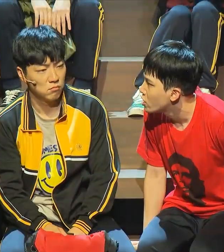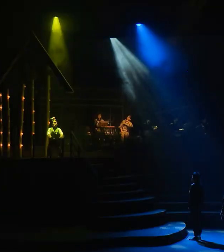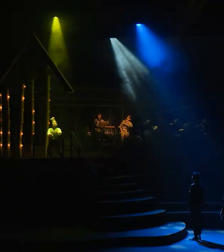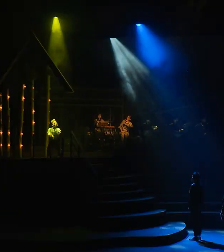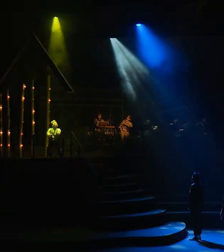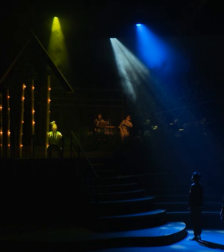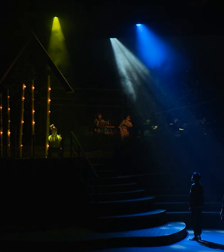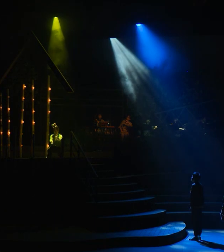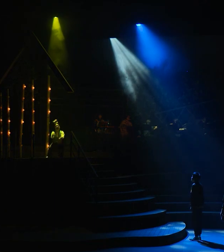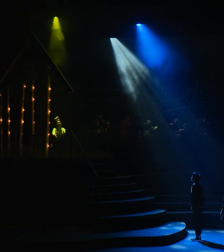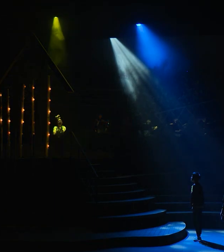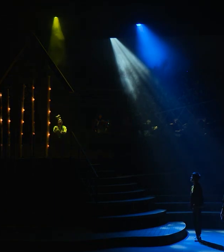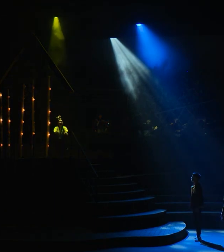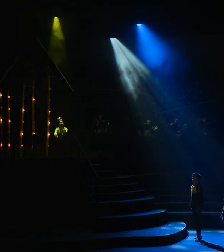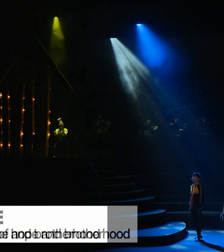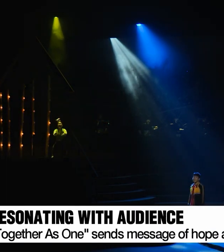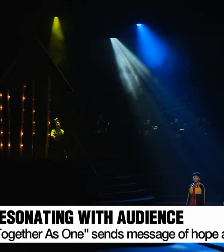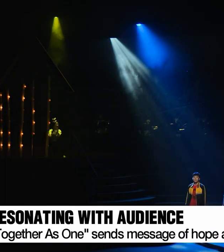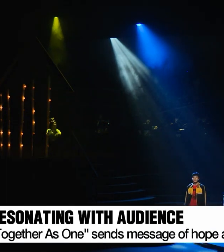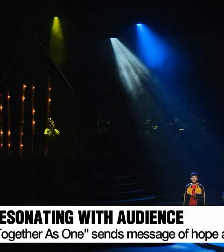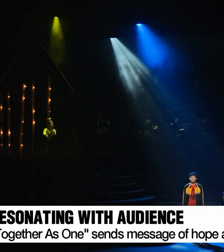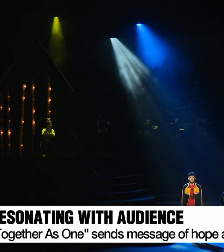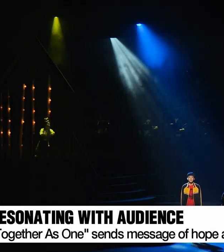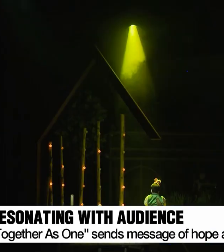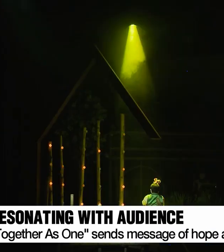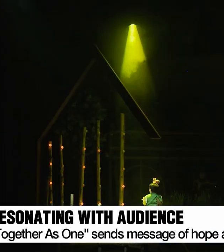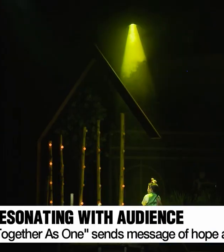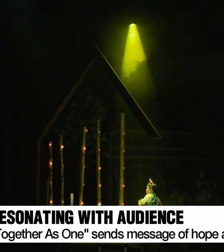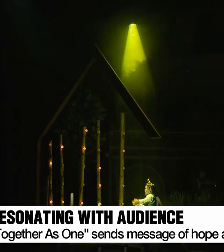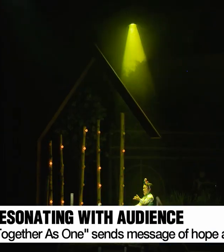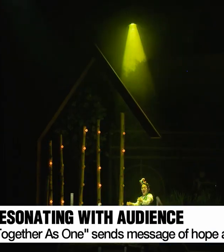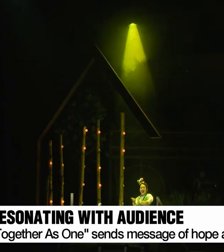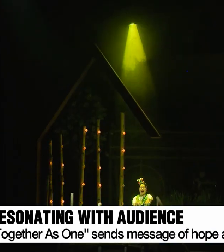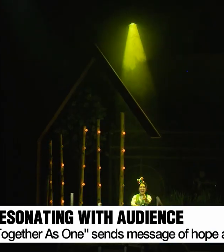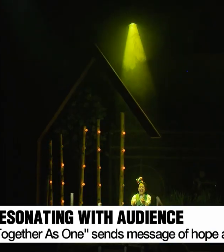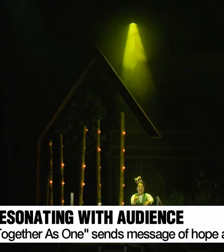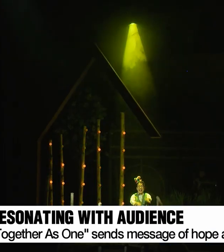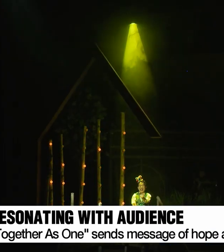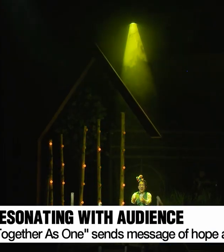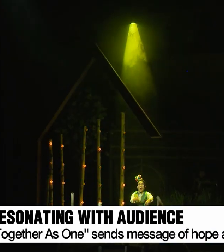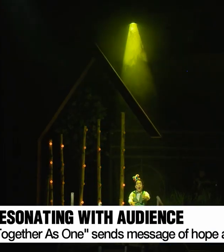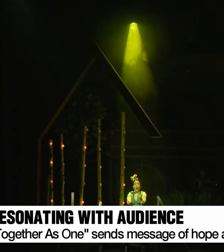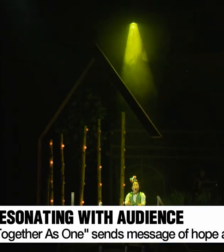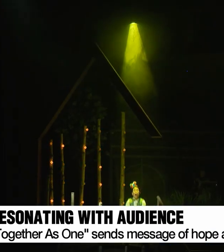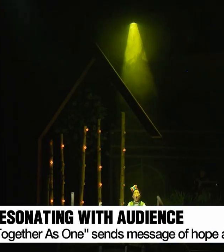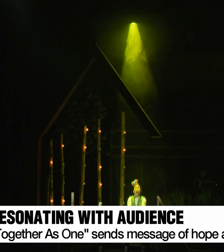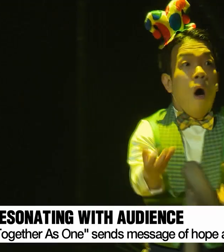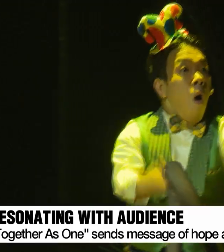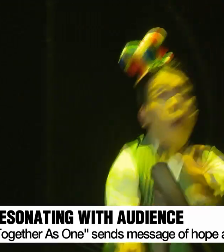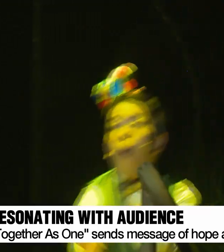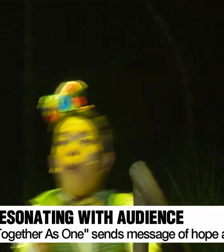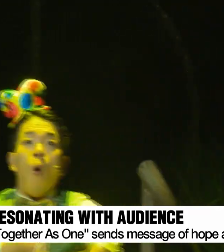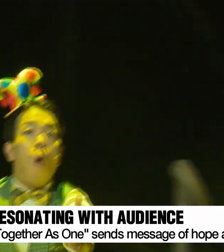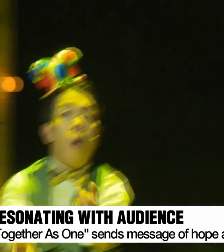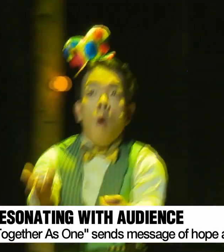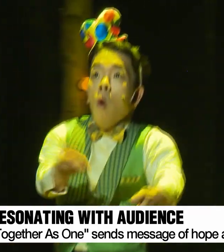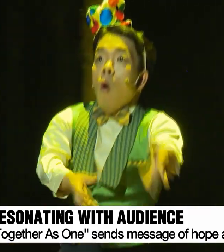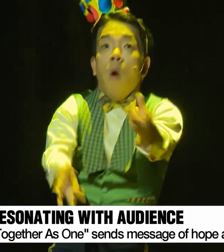It's not just the barrier-free aspect of the show that will resonate with the audience. It's also the message. The story is about